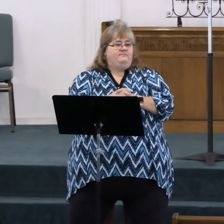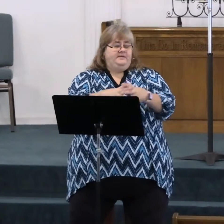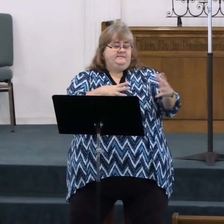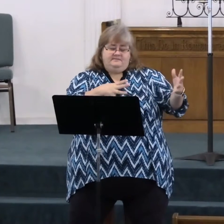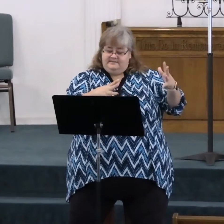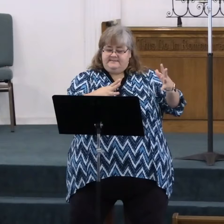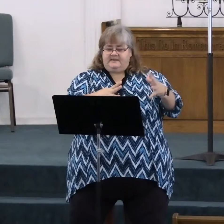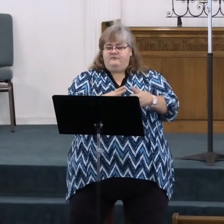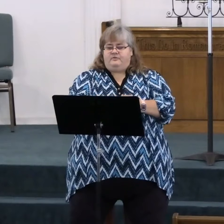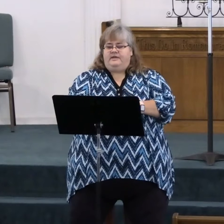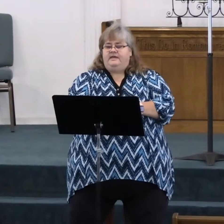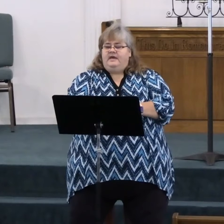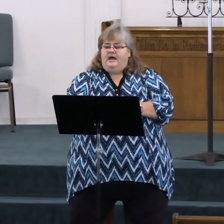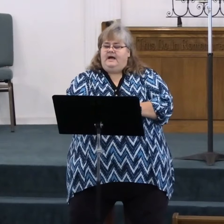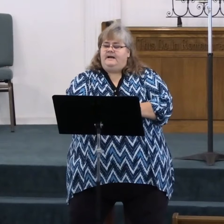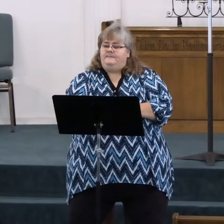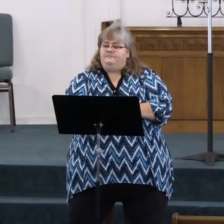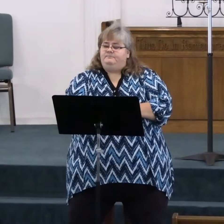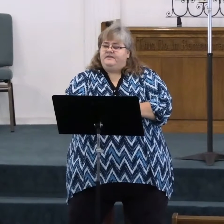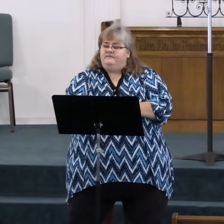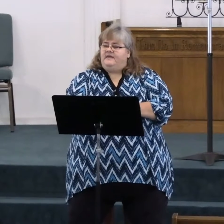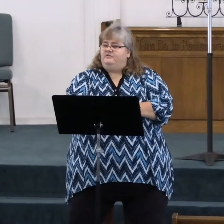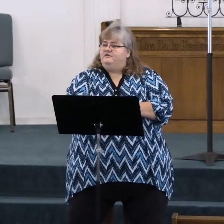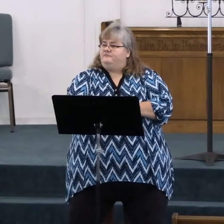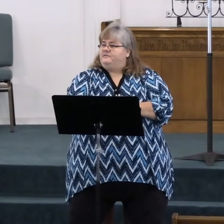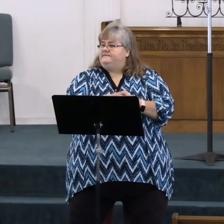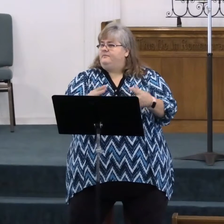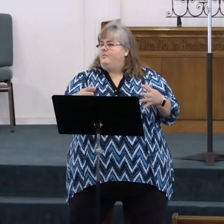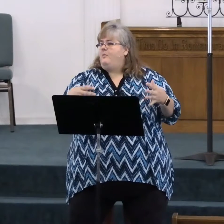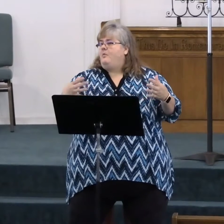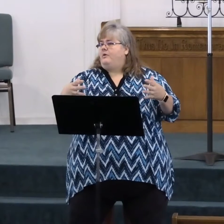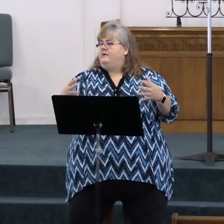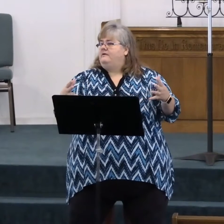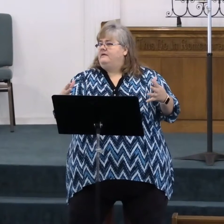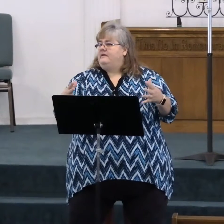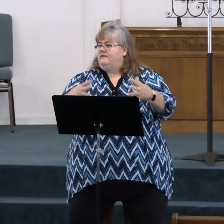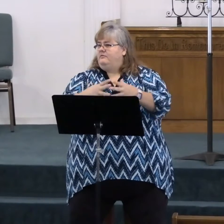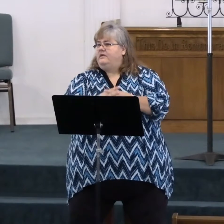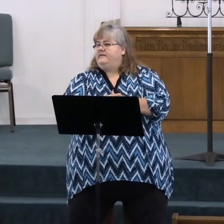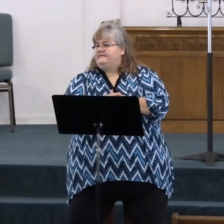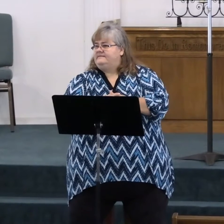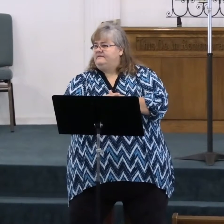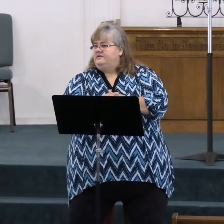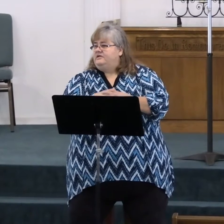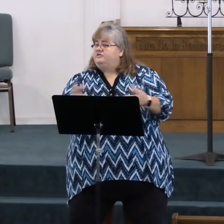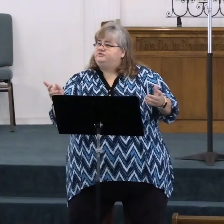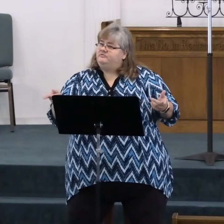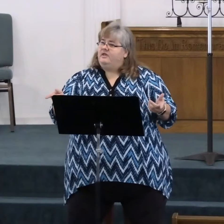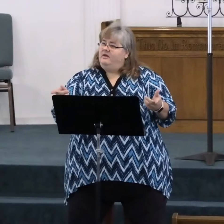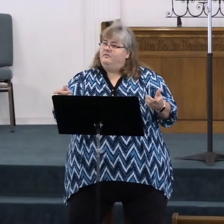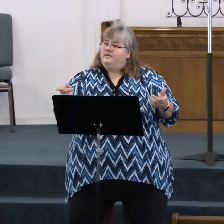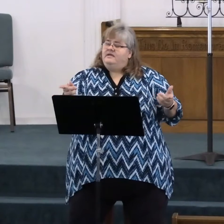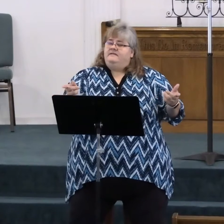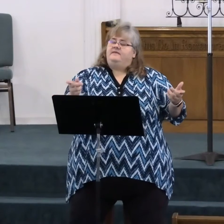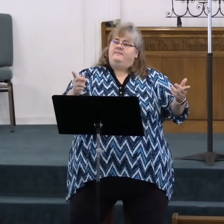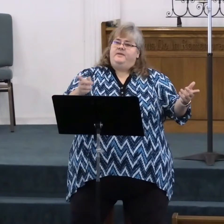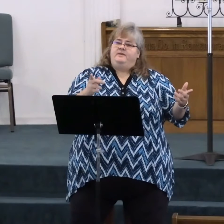been discovering, they look for Civil War relics. Did you know that